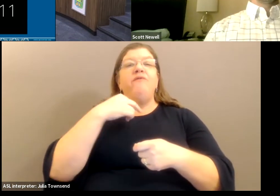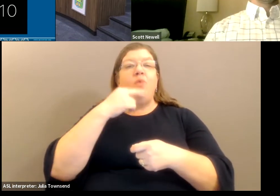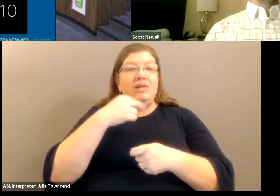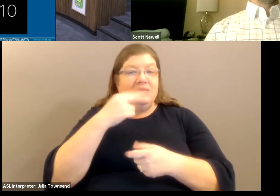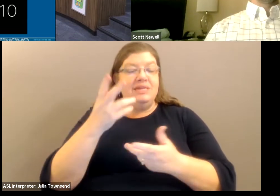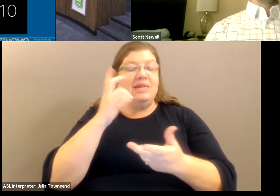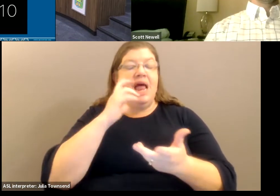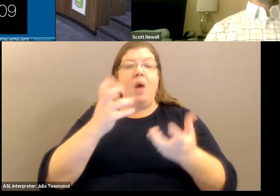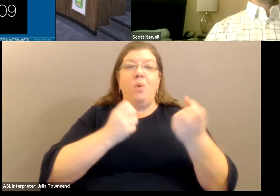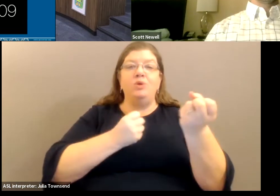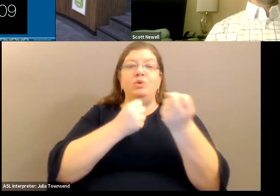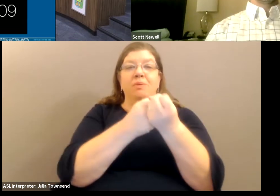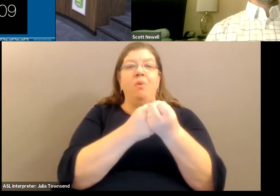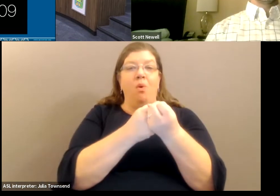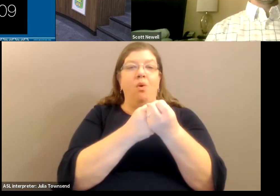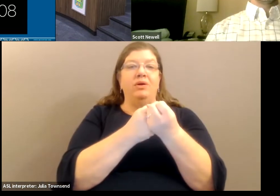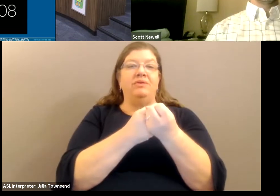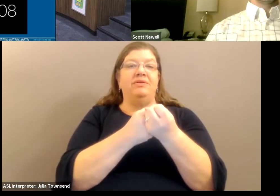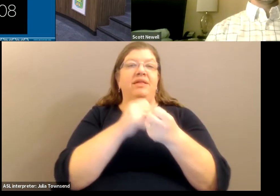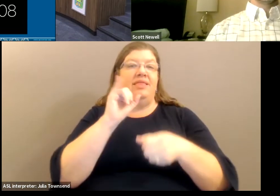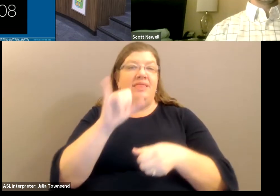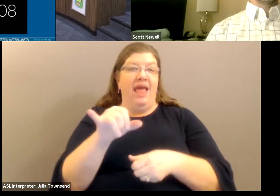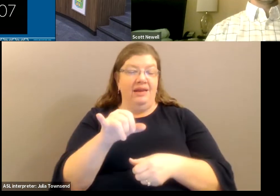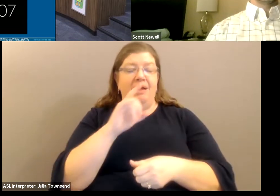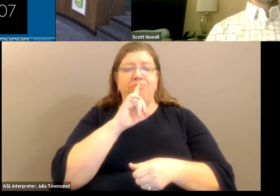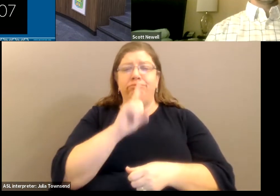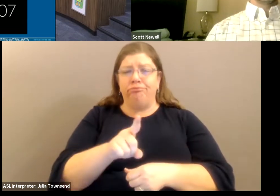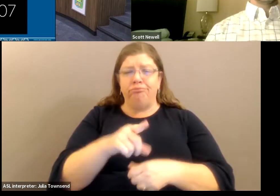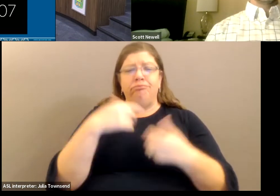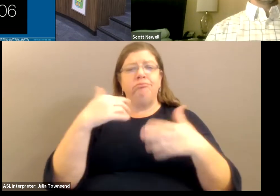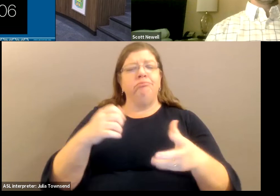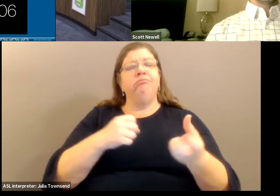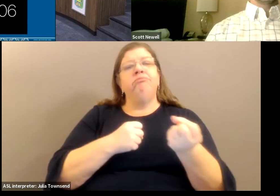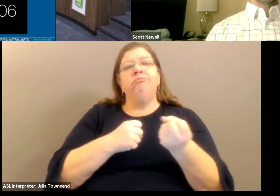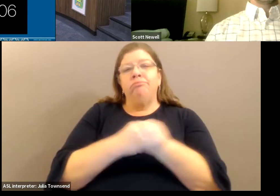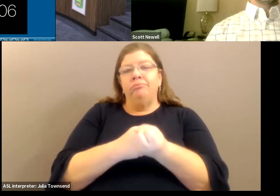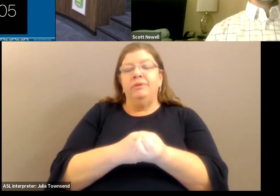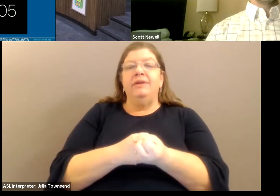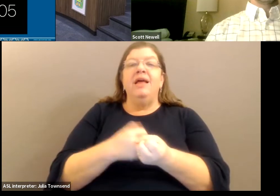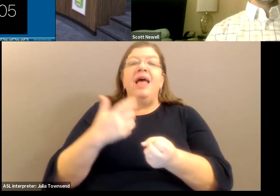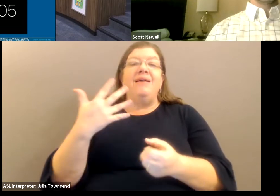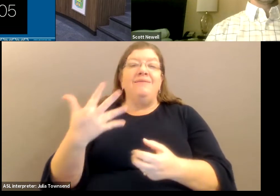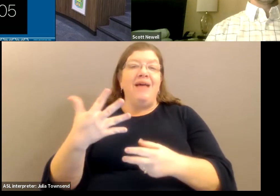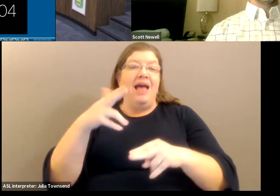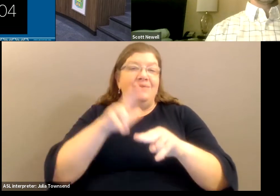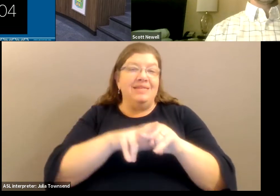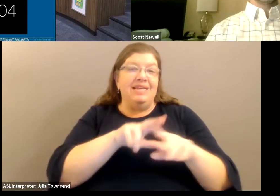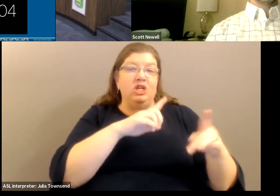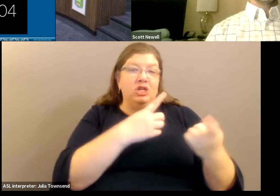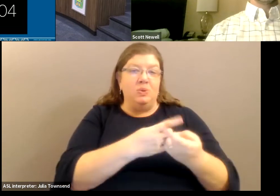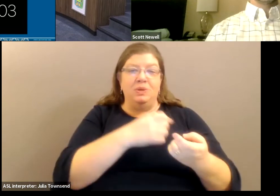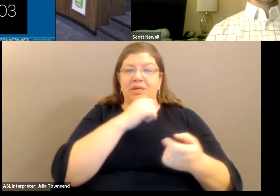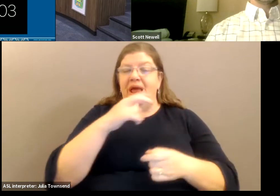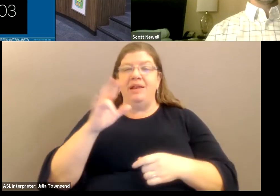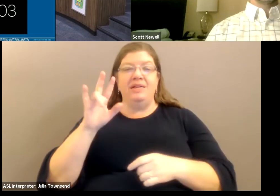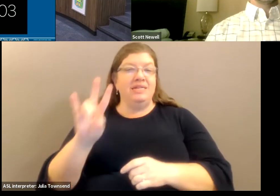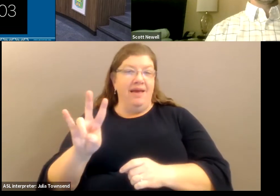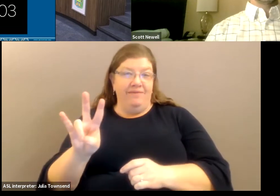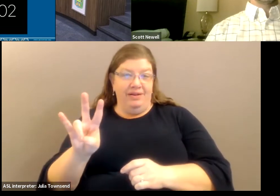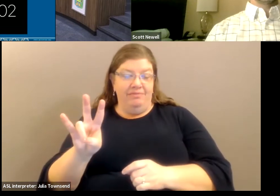to support that. I'm definitely for a 5-seat district versus a 7. I'm